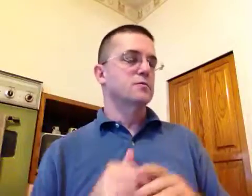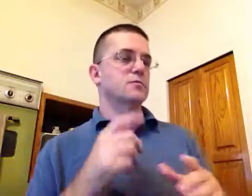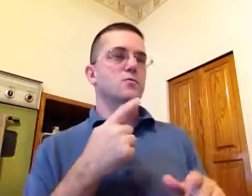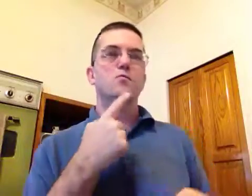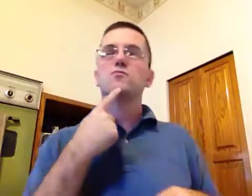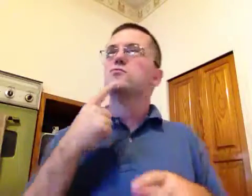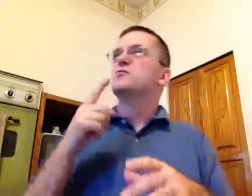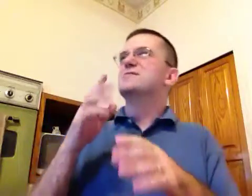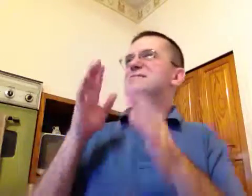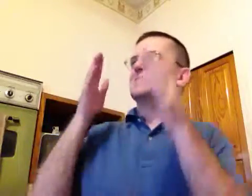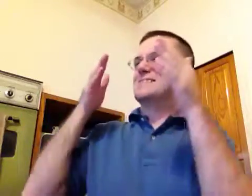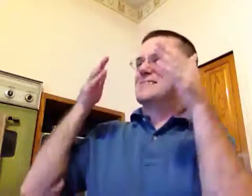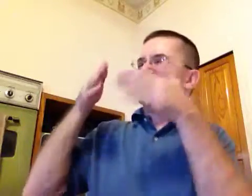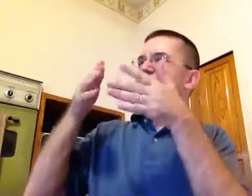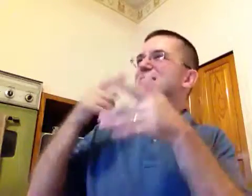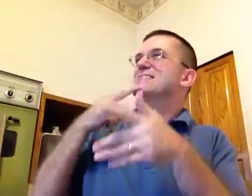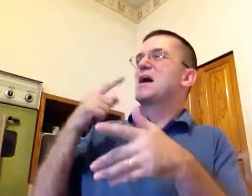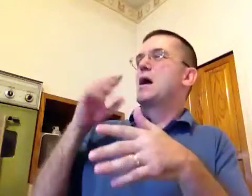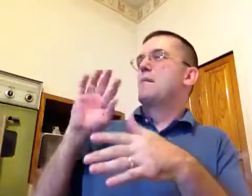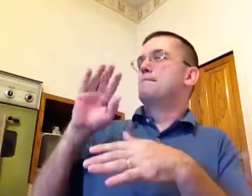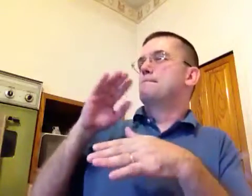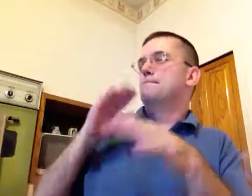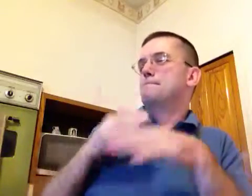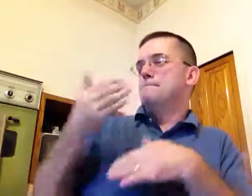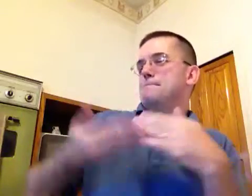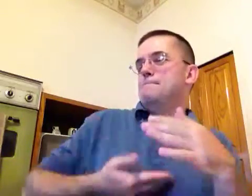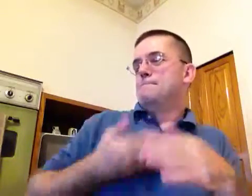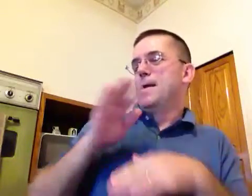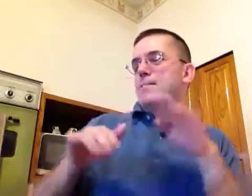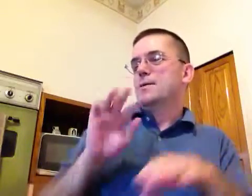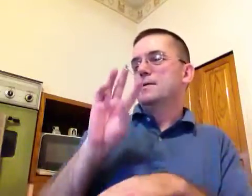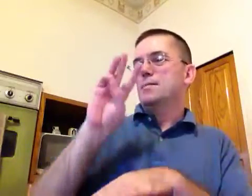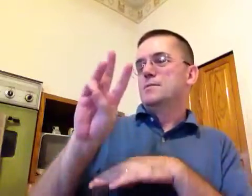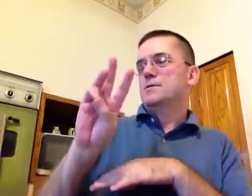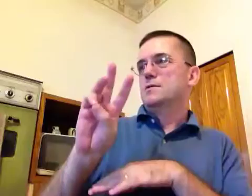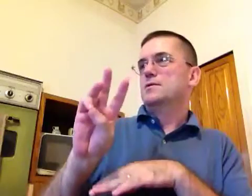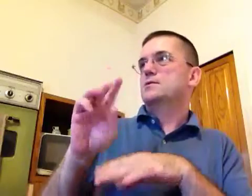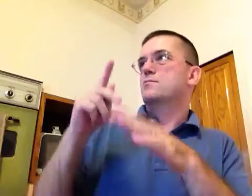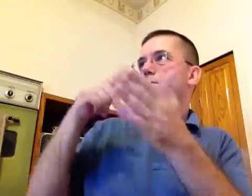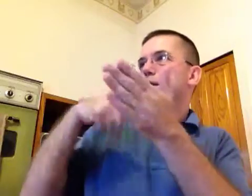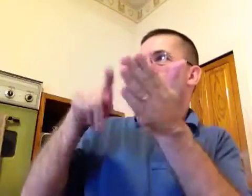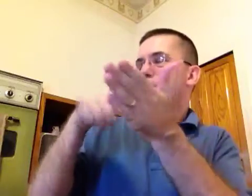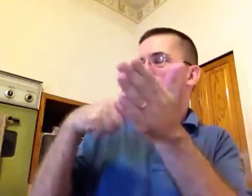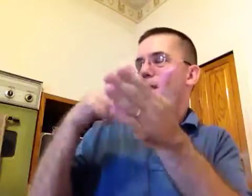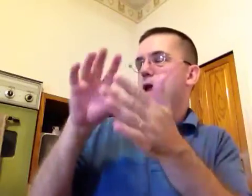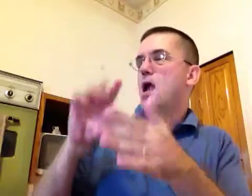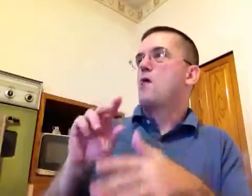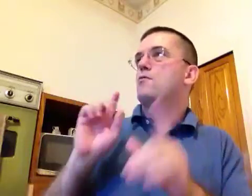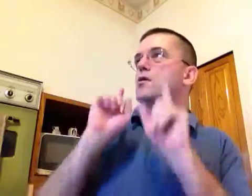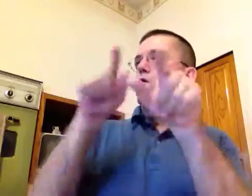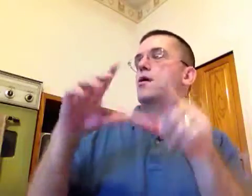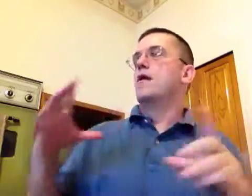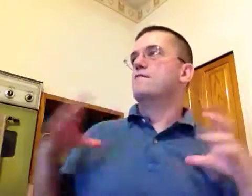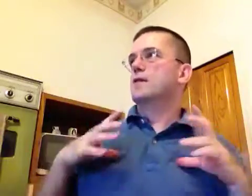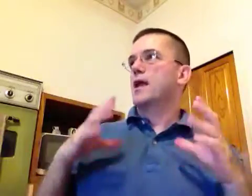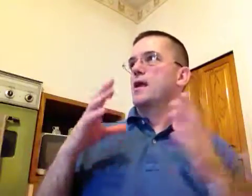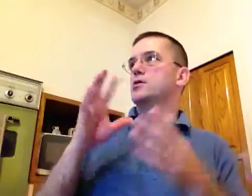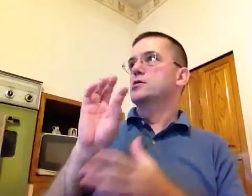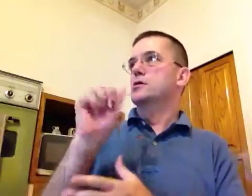6. We're just starting to pay off the house early. Well, yeah. We're going on vacation cash. Yeah, and you got retirement and